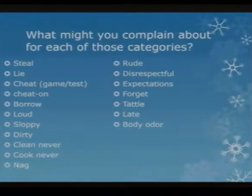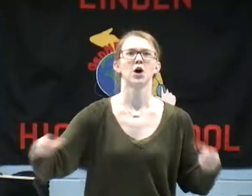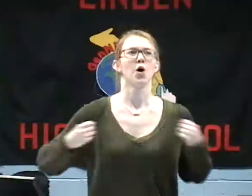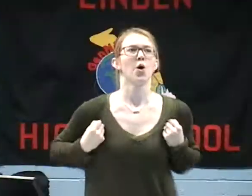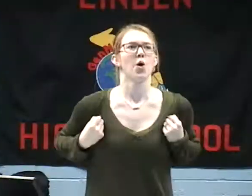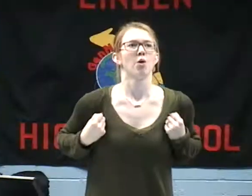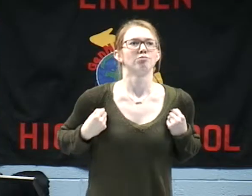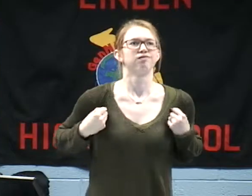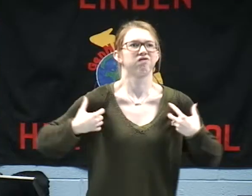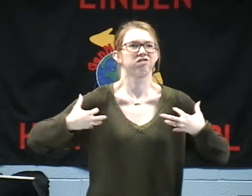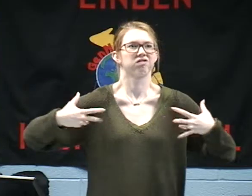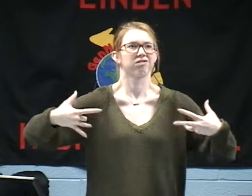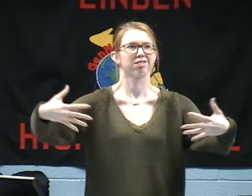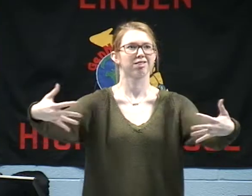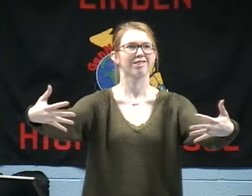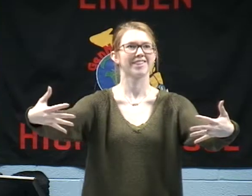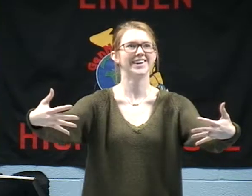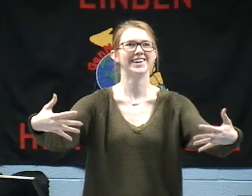Oh. Ew.